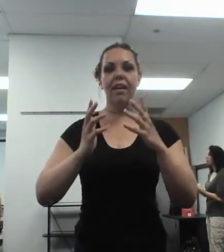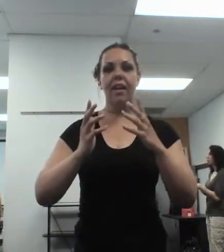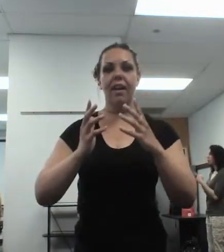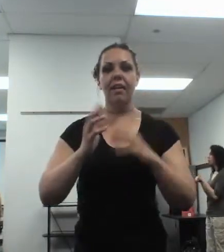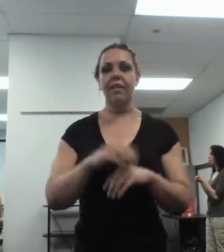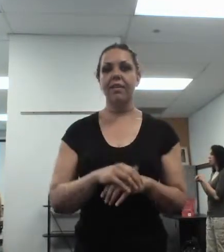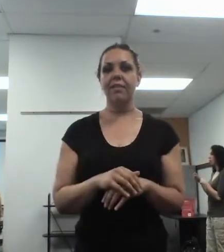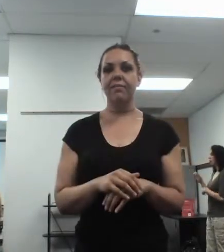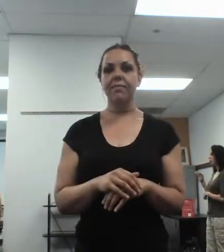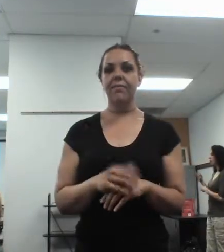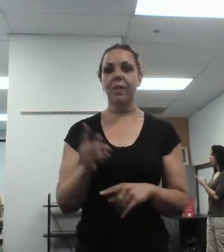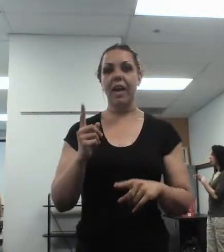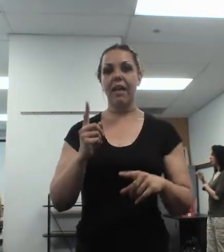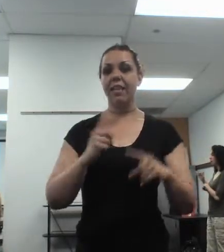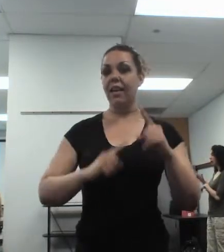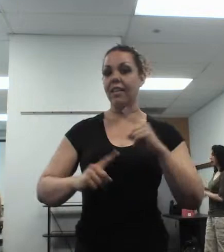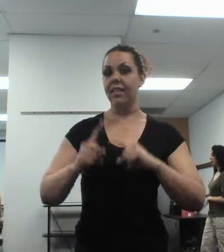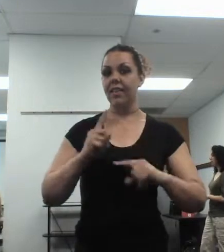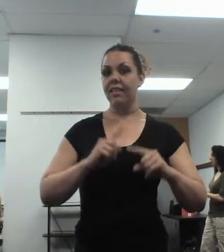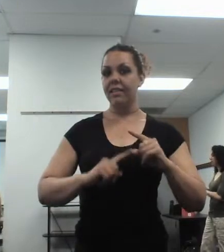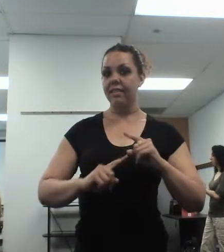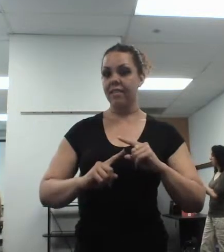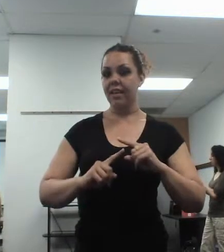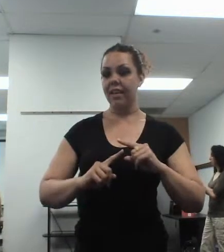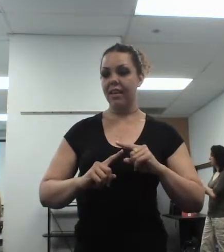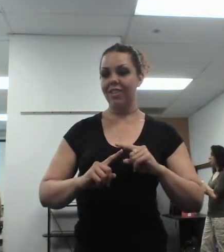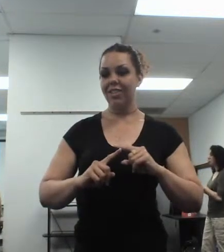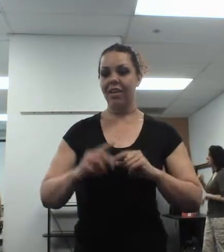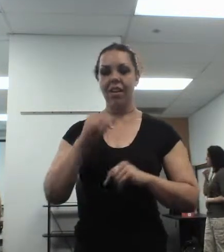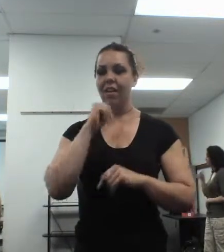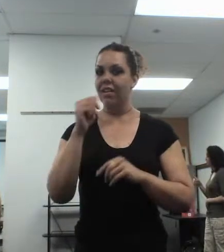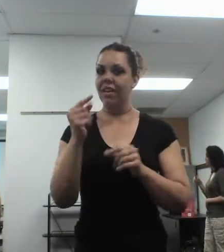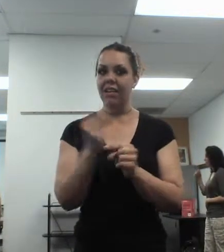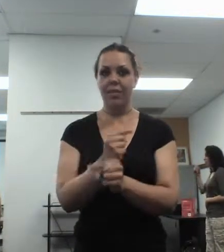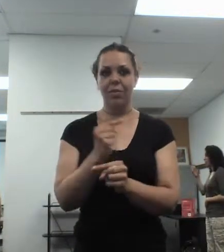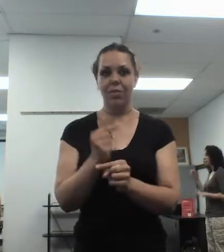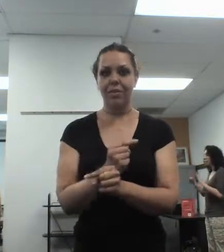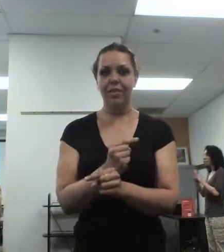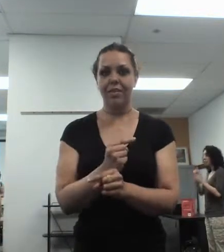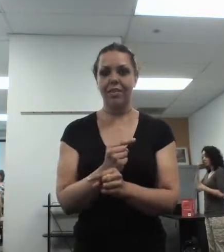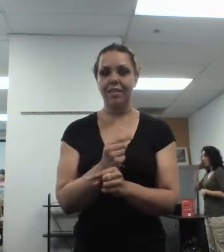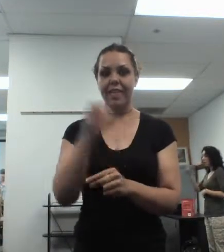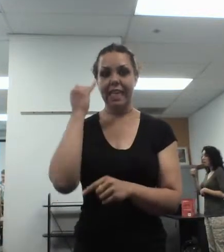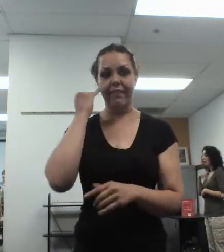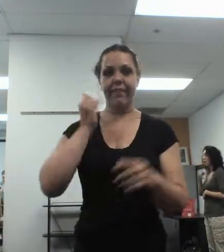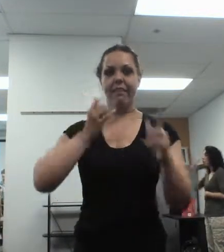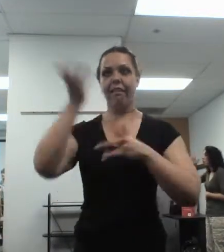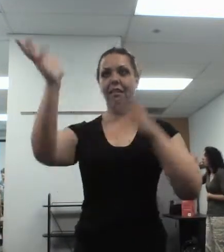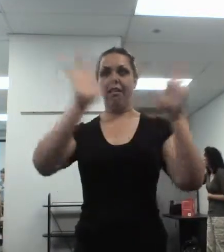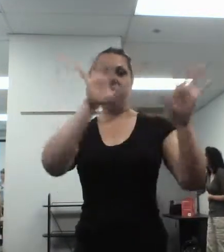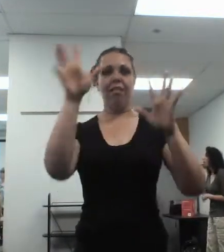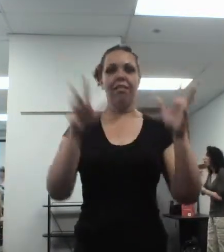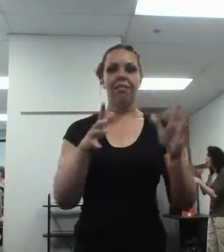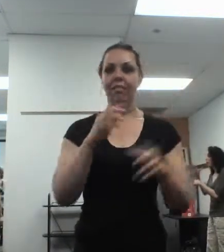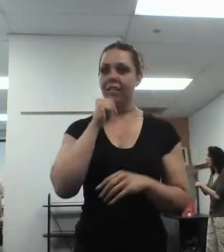for someone. Then we would be not channeling appropriately. Okay? So this is a category that should be really